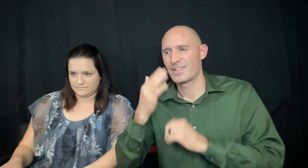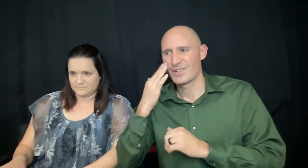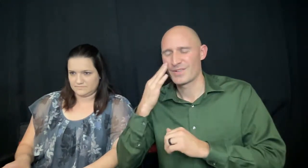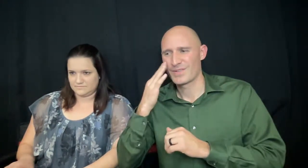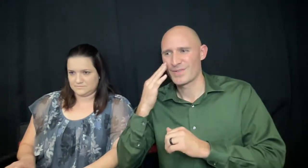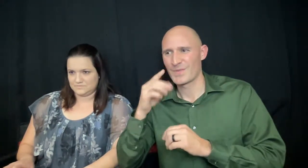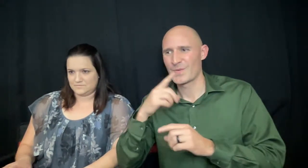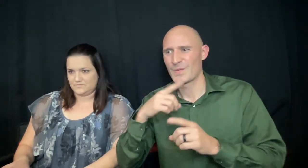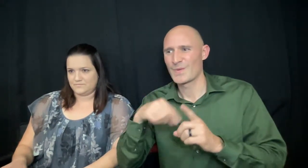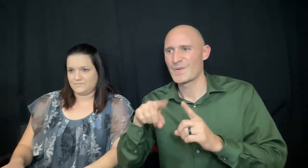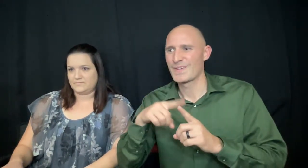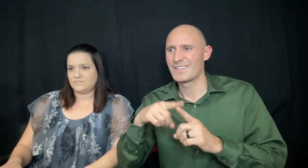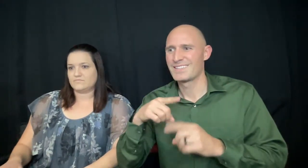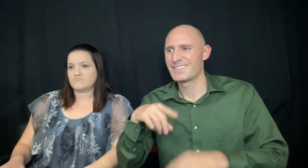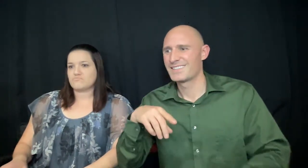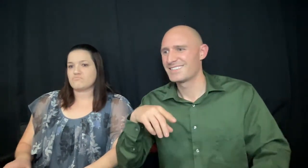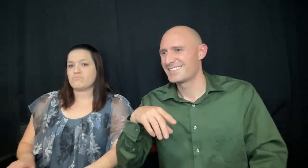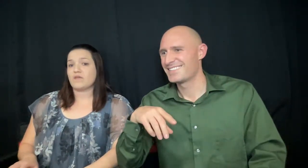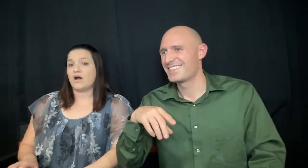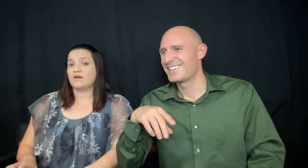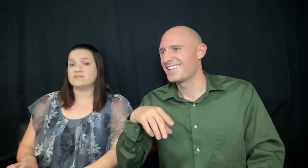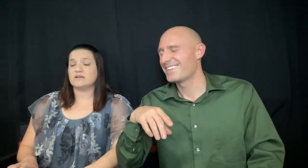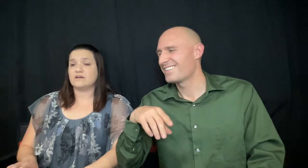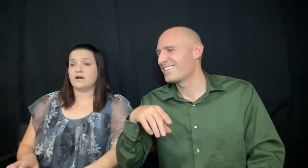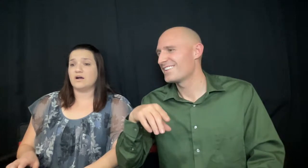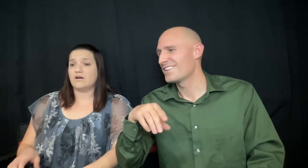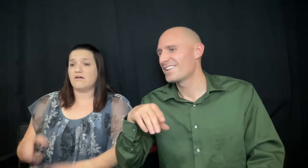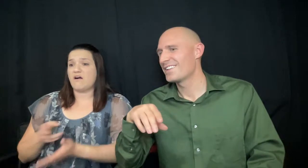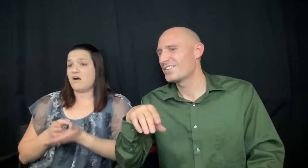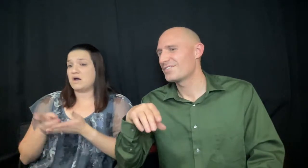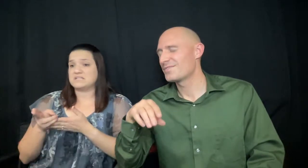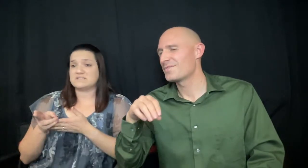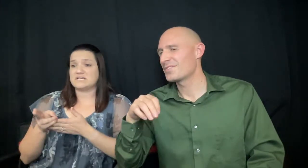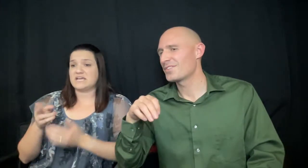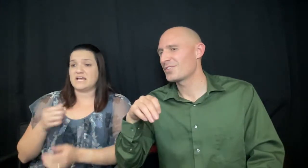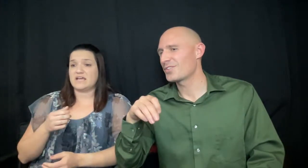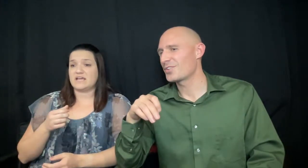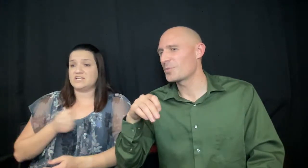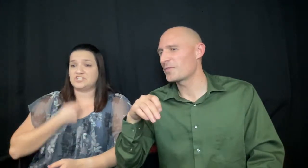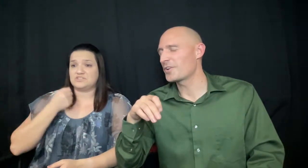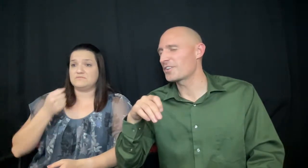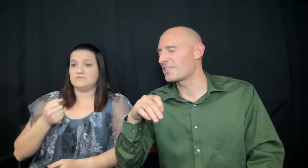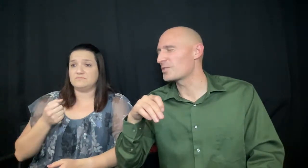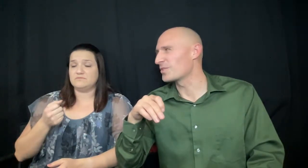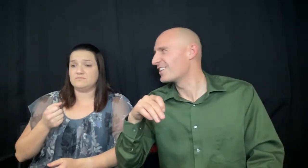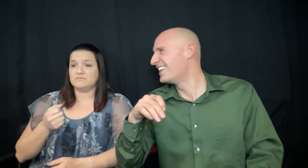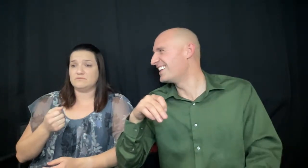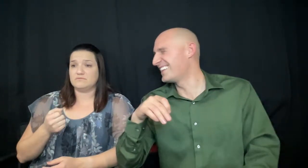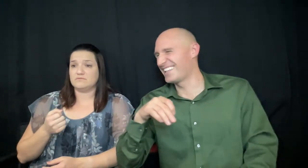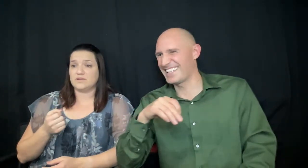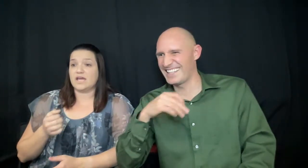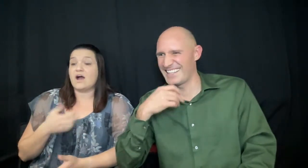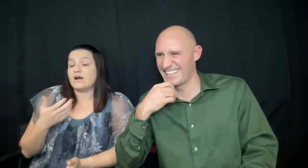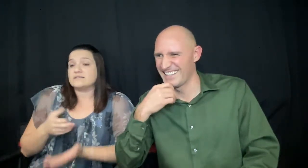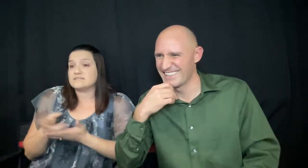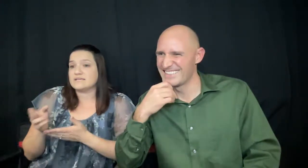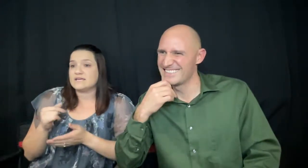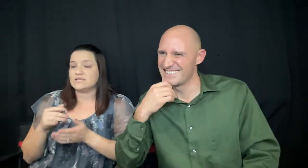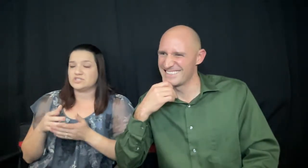like low intermediate or immediate? How do you know what's the best? Honestly, go before you're comfortable. Honestly, it's